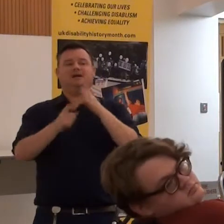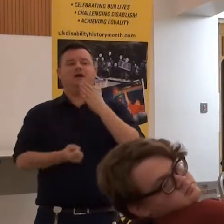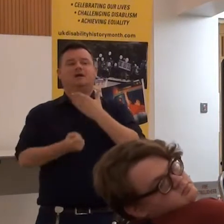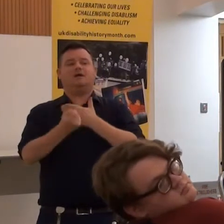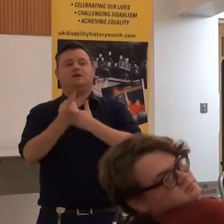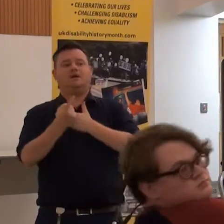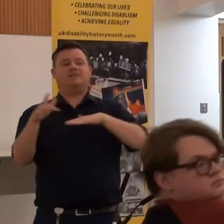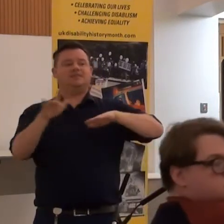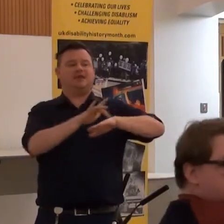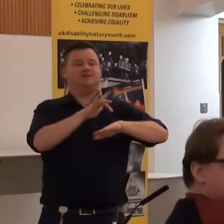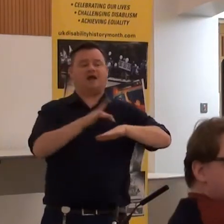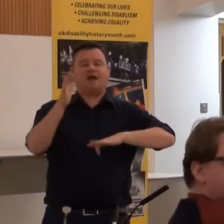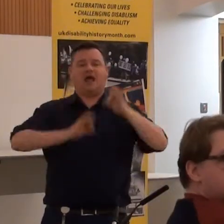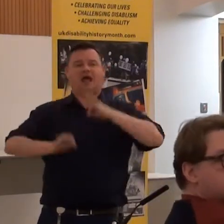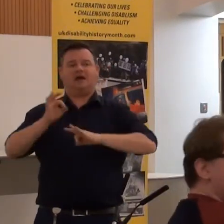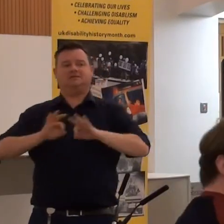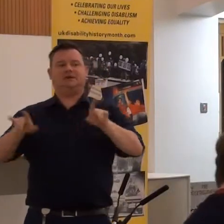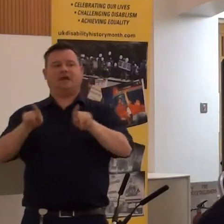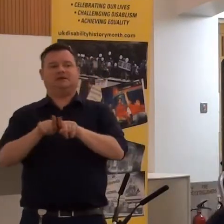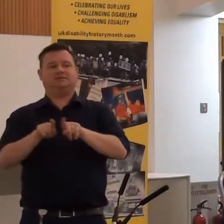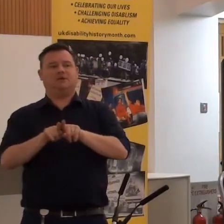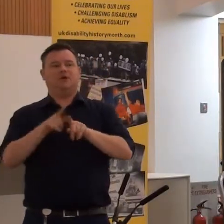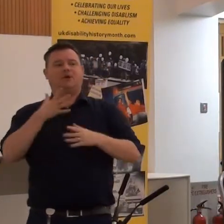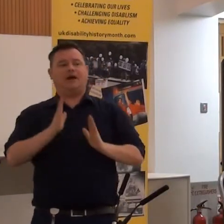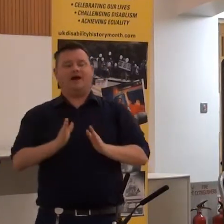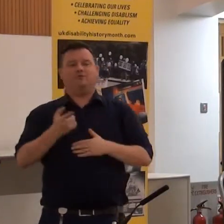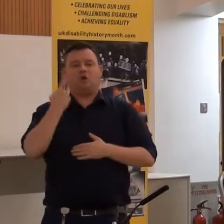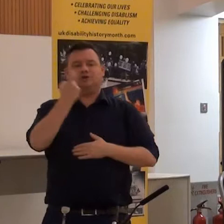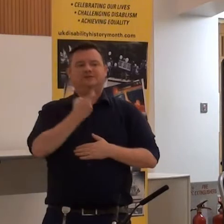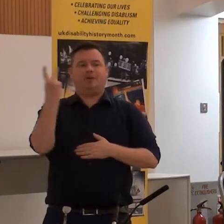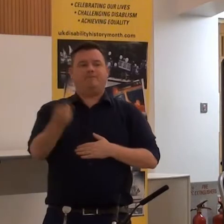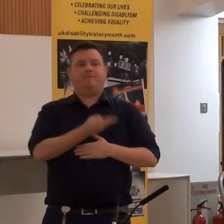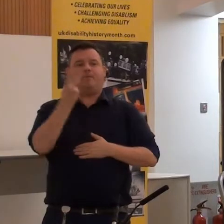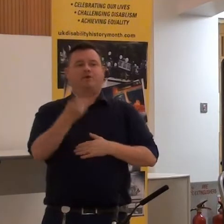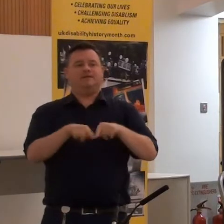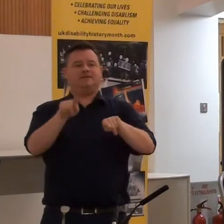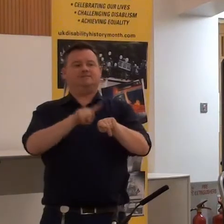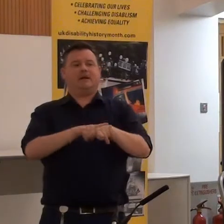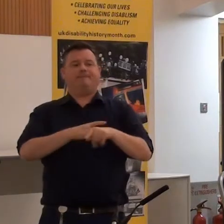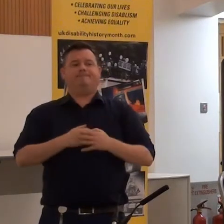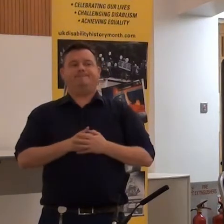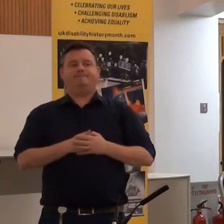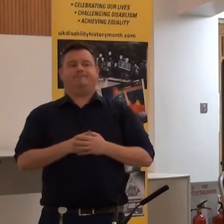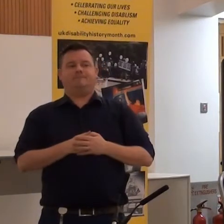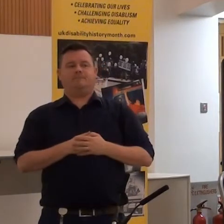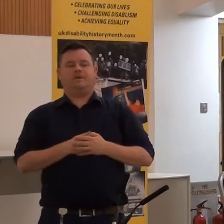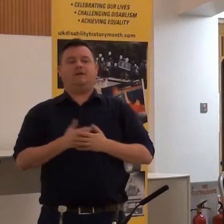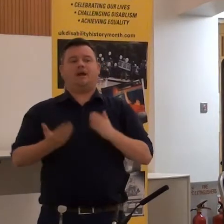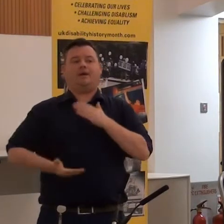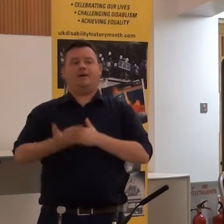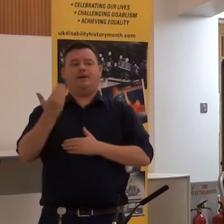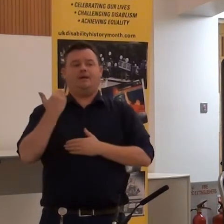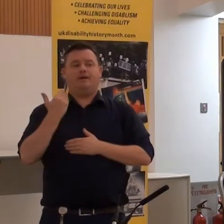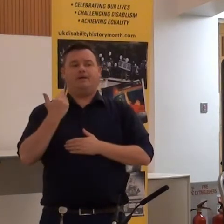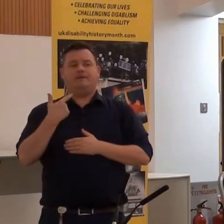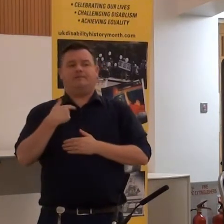theatre and acting. Well, so we need to consider the two together, because the people who are, the class issue is that money to